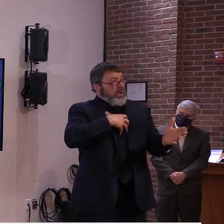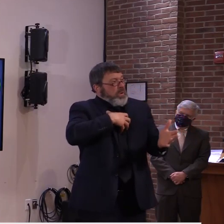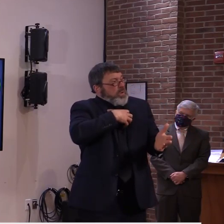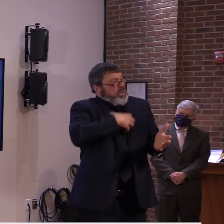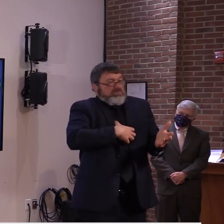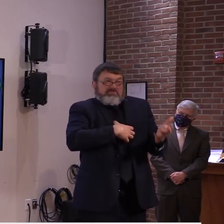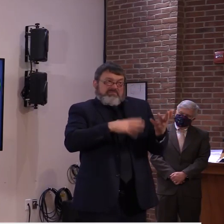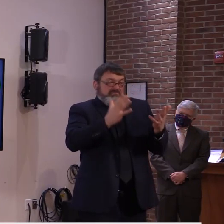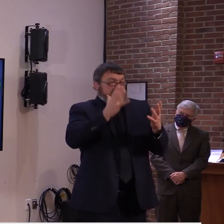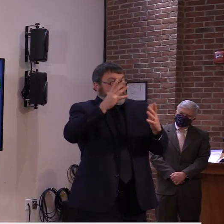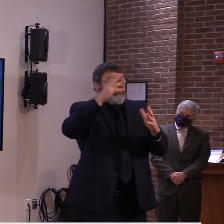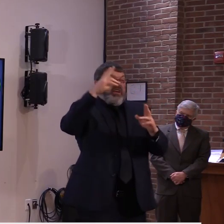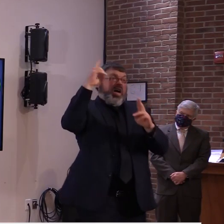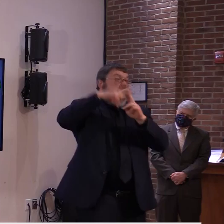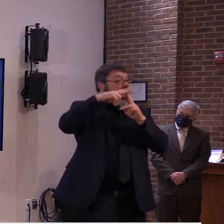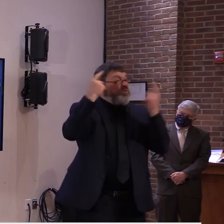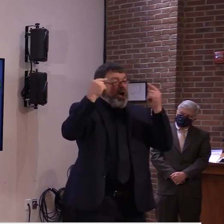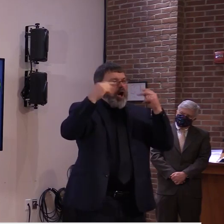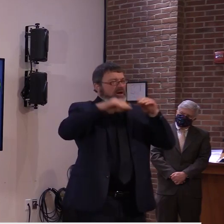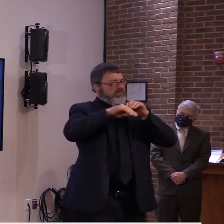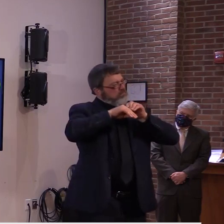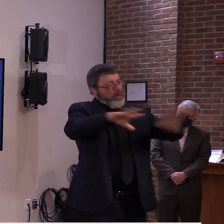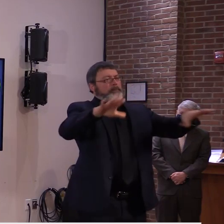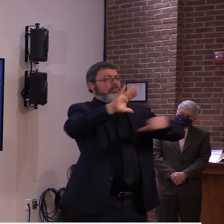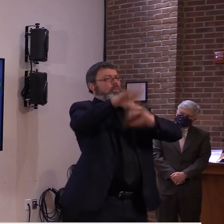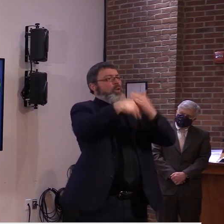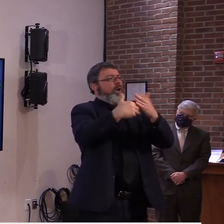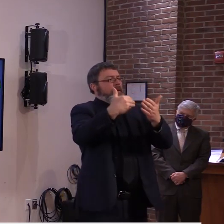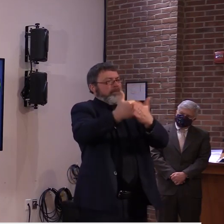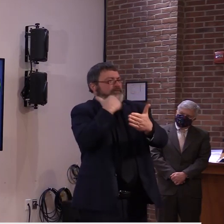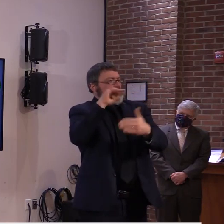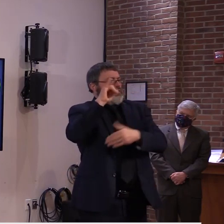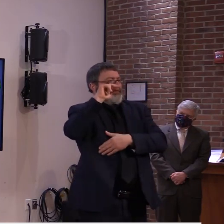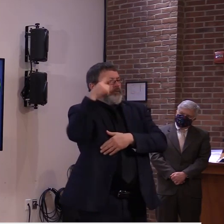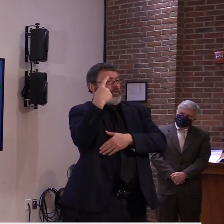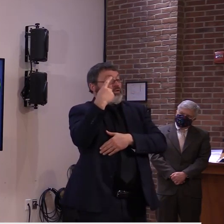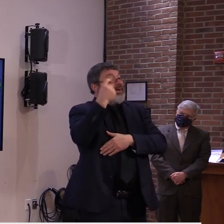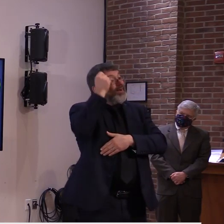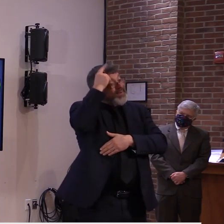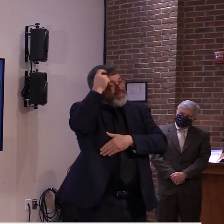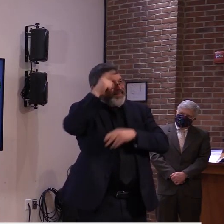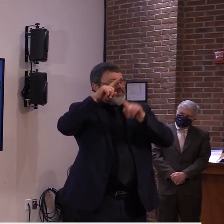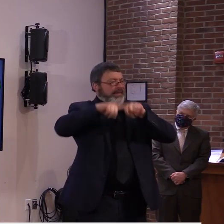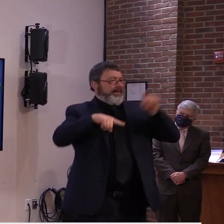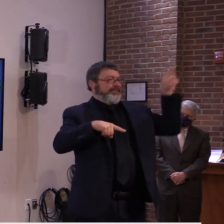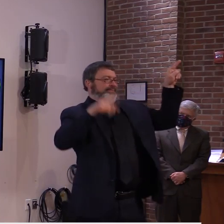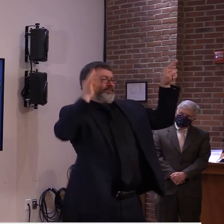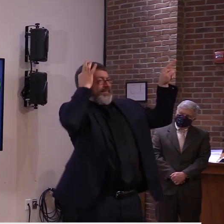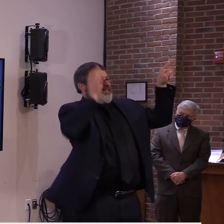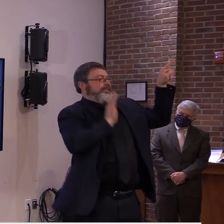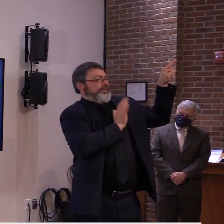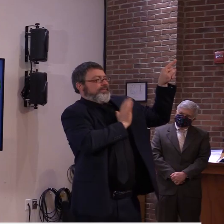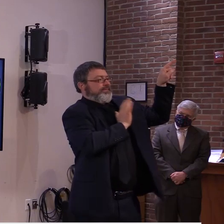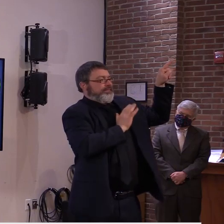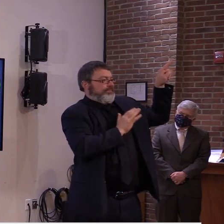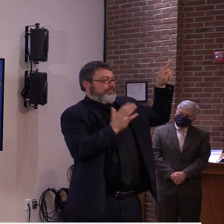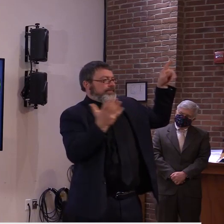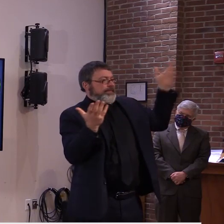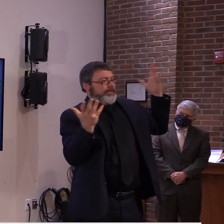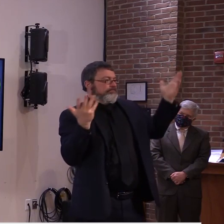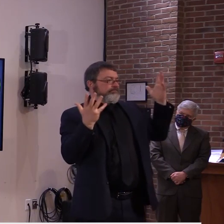pre-allocated to the long-term care facilities. So the best case scenario, the doses will come in before